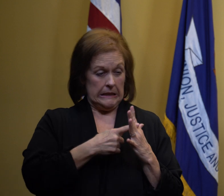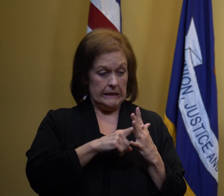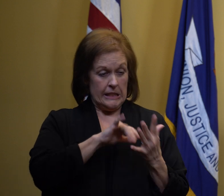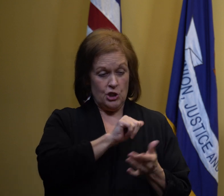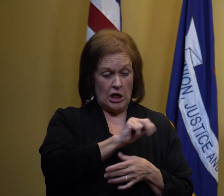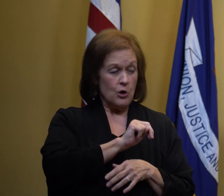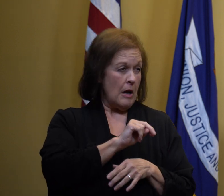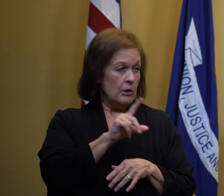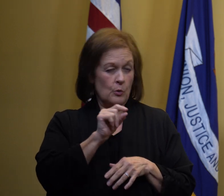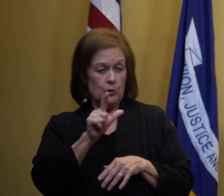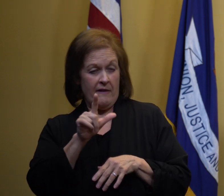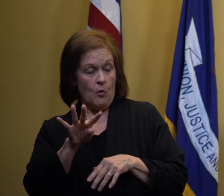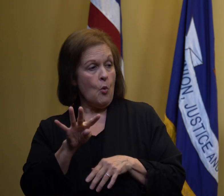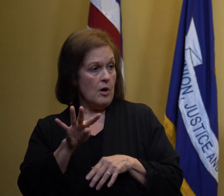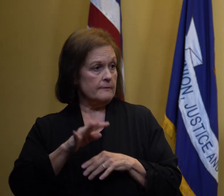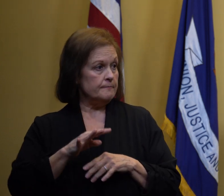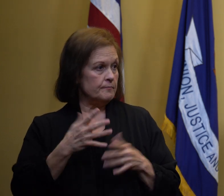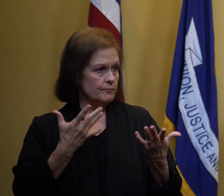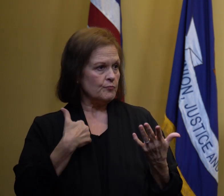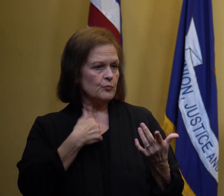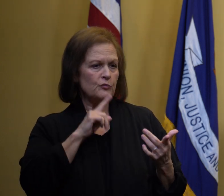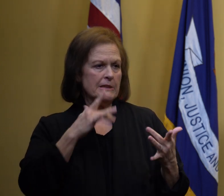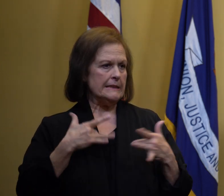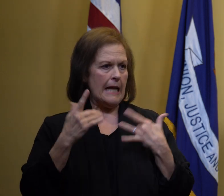but the first quarter of 2024. We're just